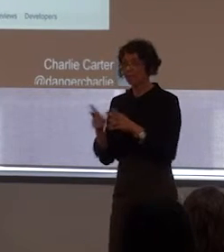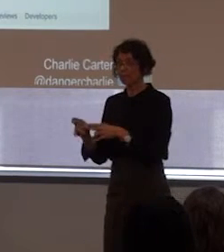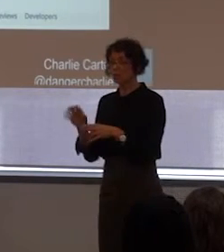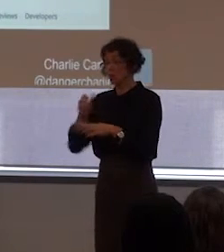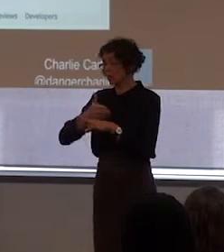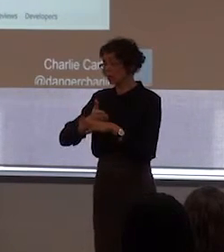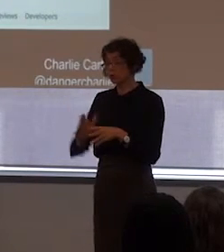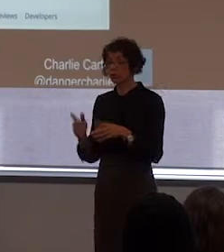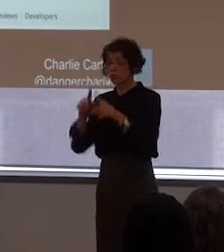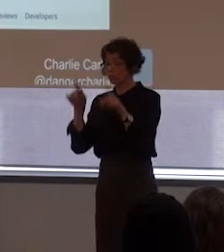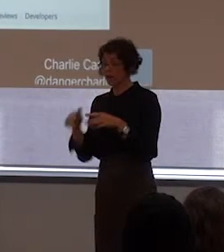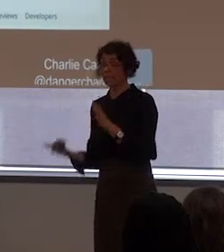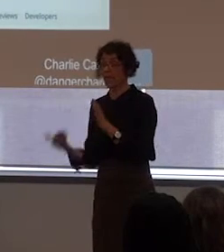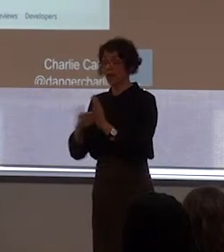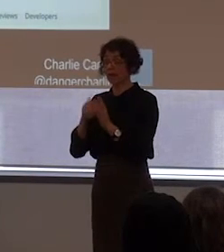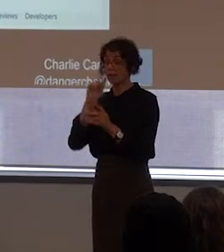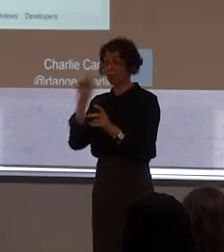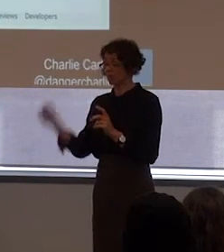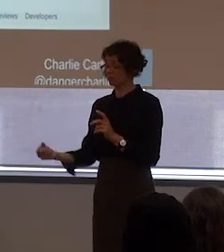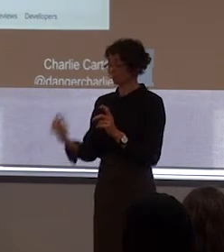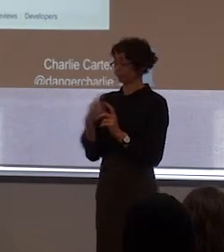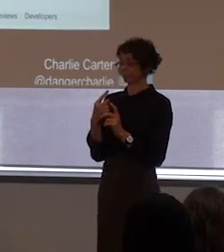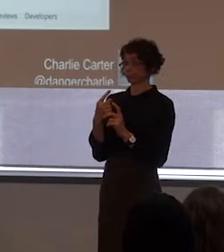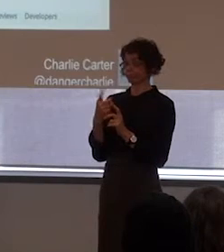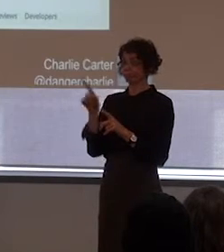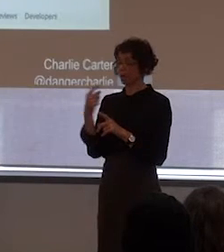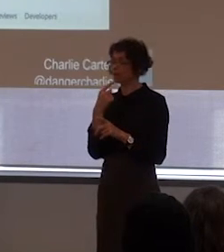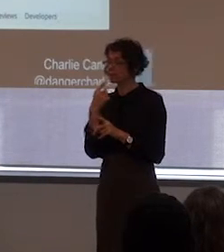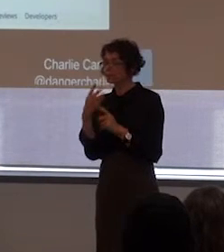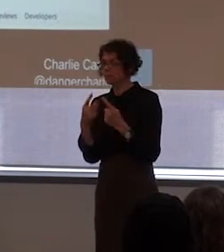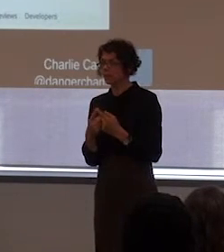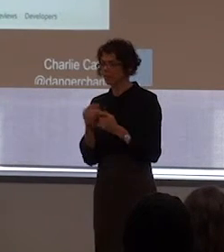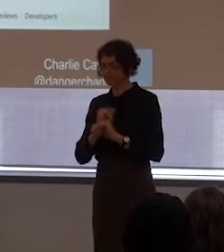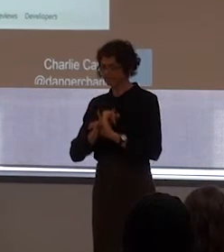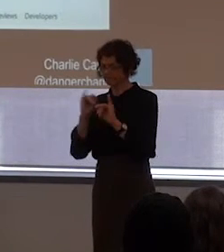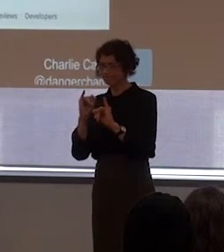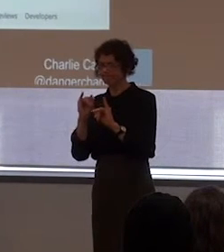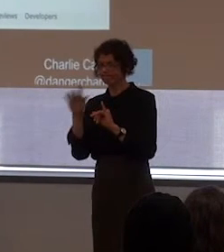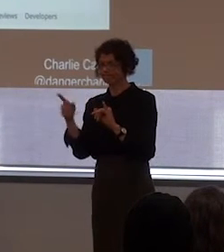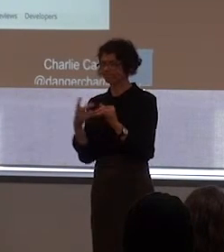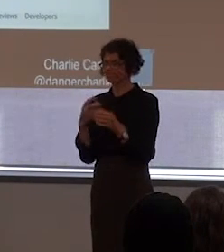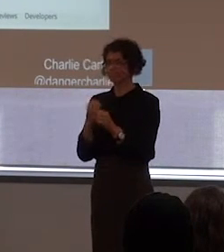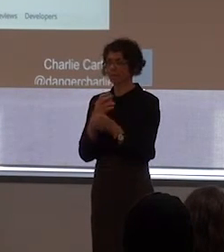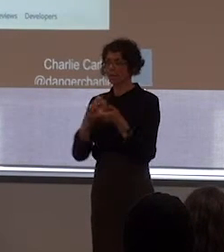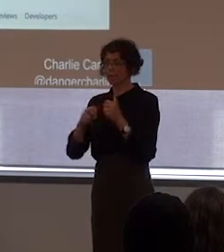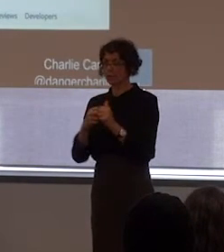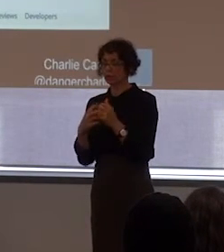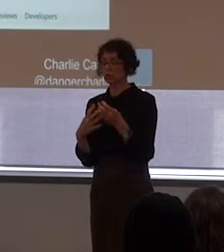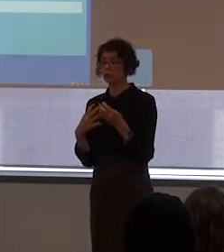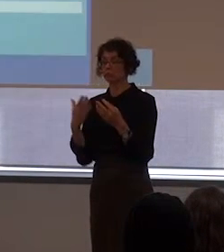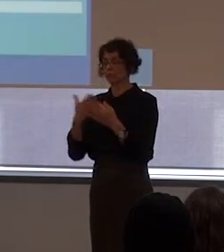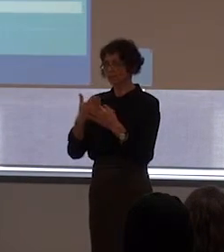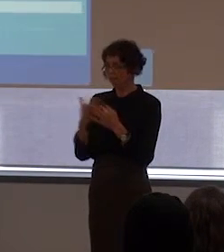added, you will get an alert to say that, hey, there's something that's gone wrong on this page and it's causing an issue with your accessibility.